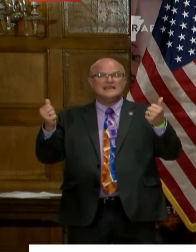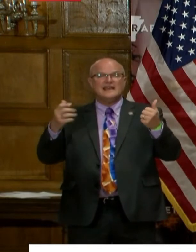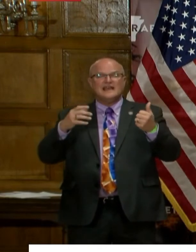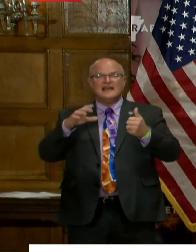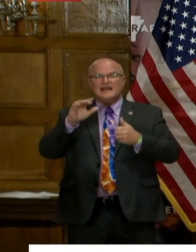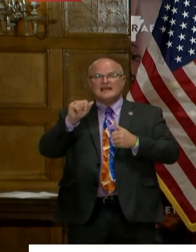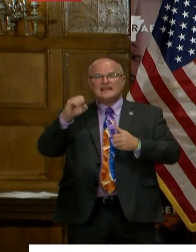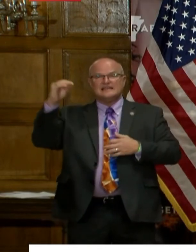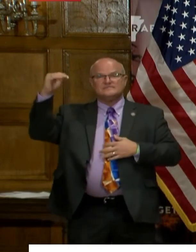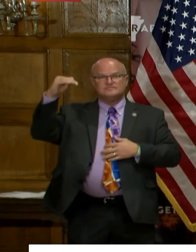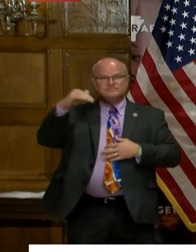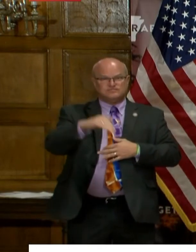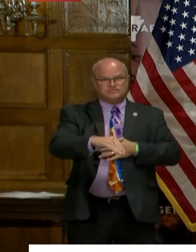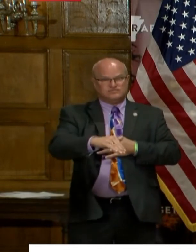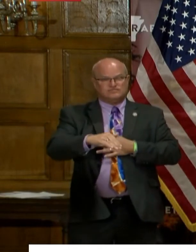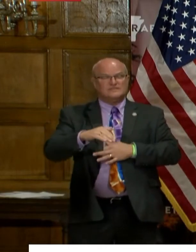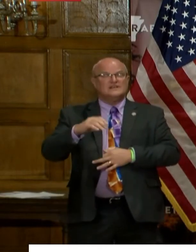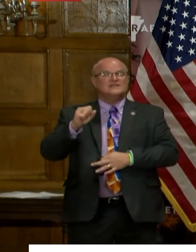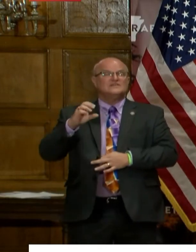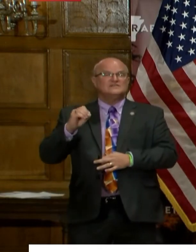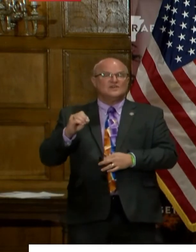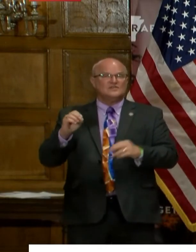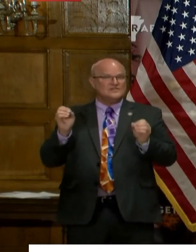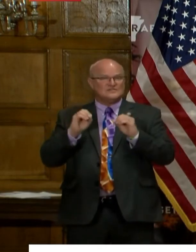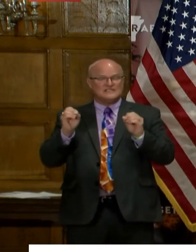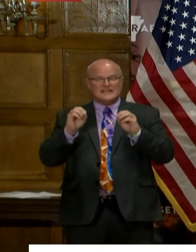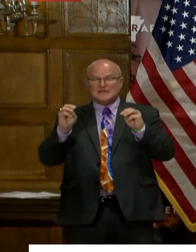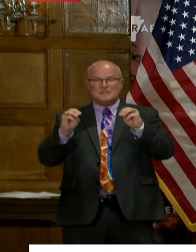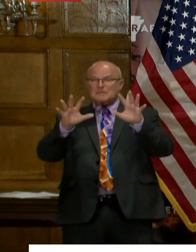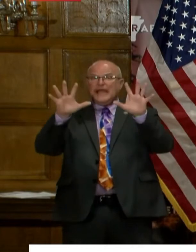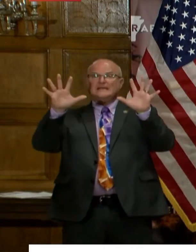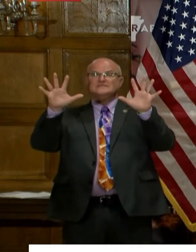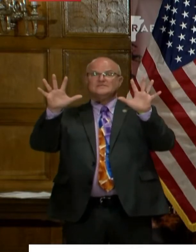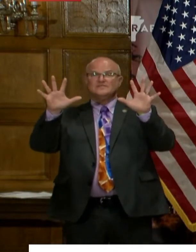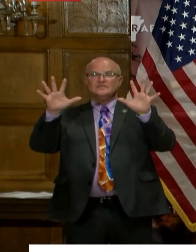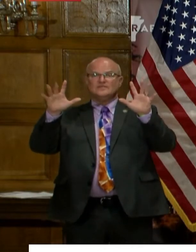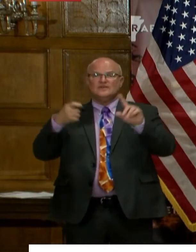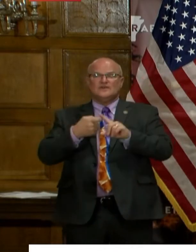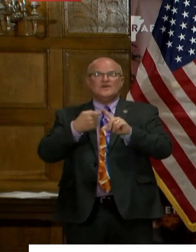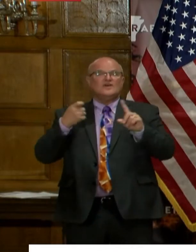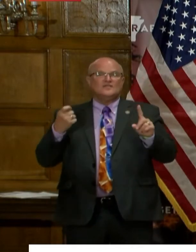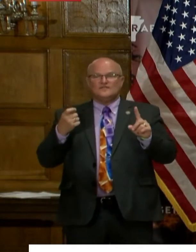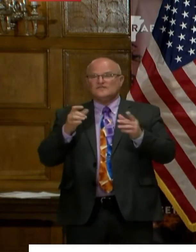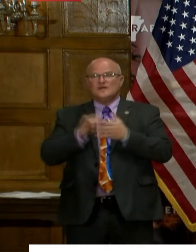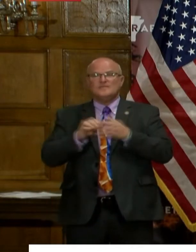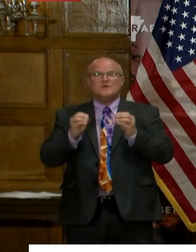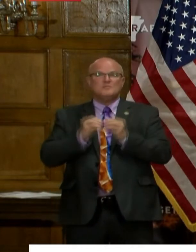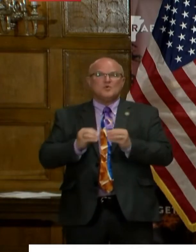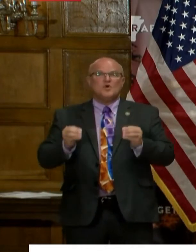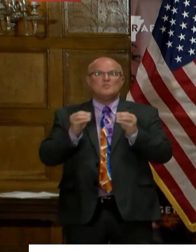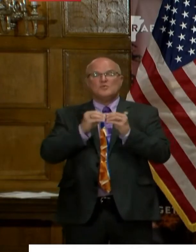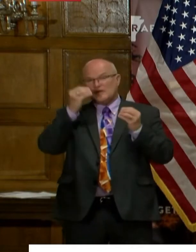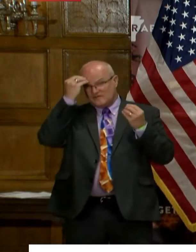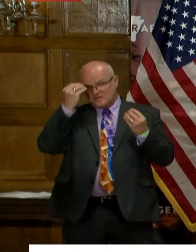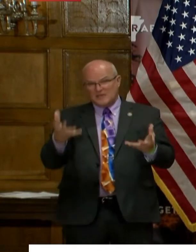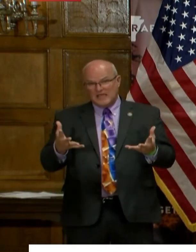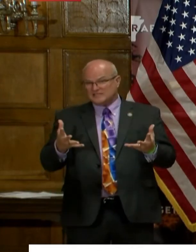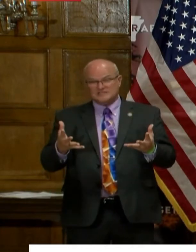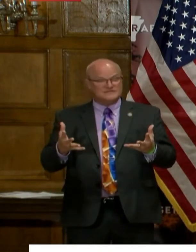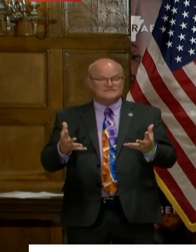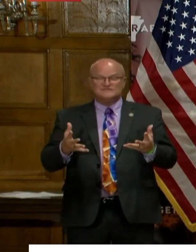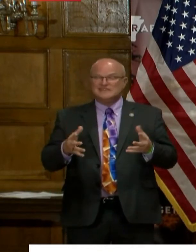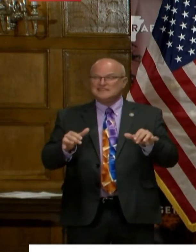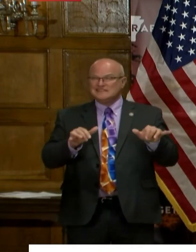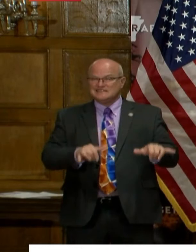our case count goes down. So there's nothing magical that comes out of more and more information. It is the